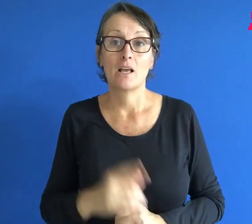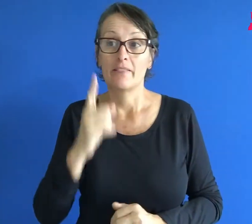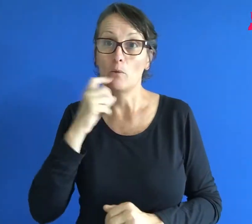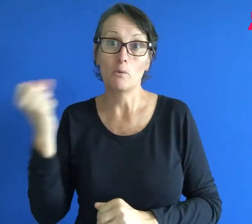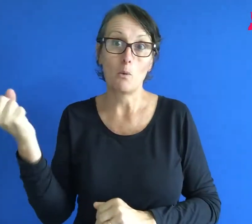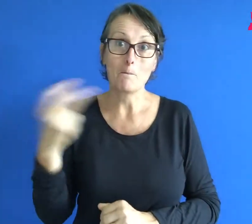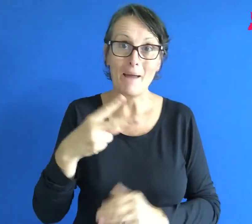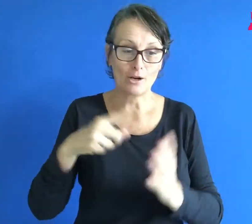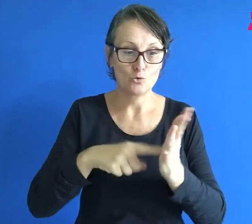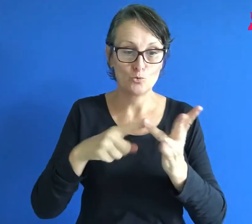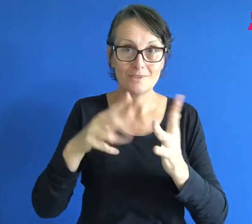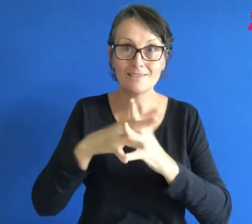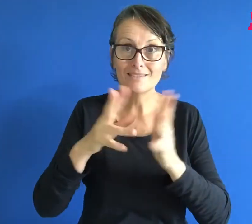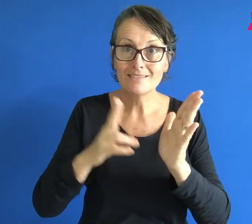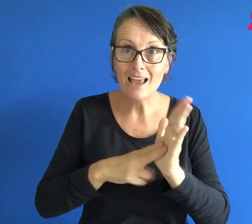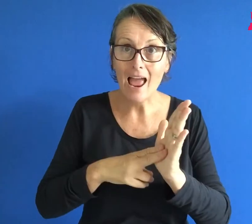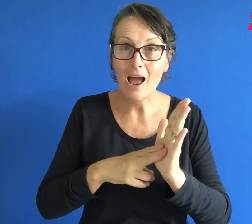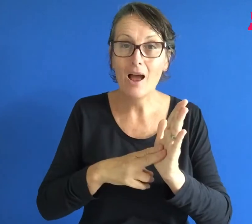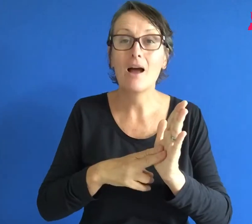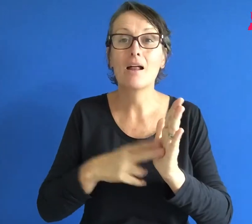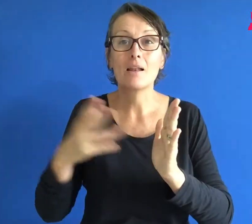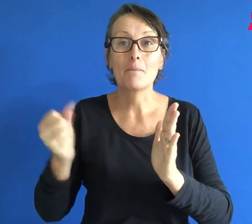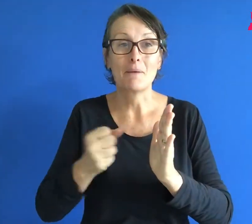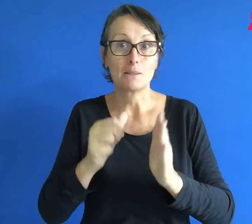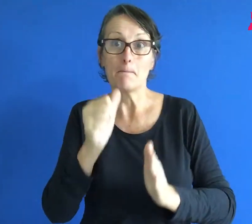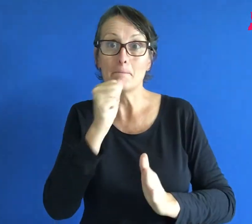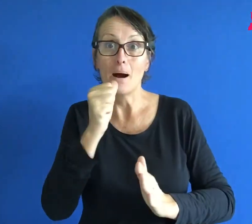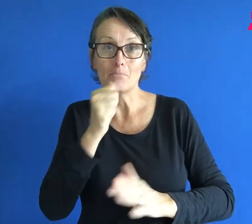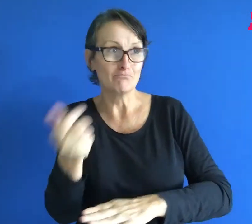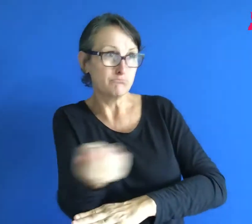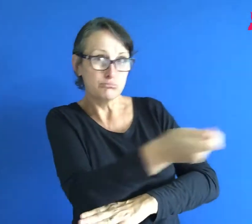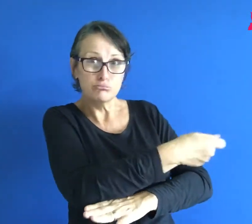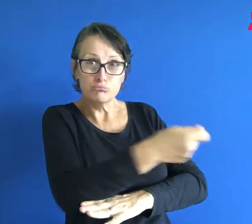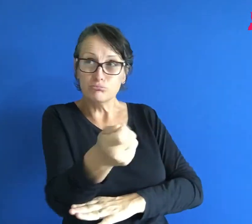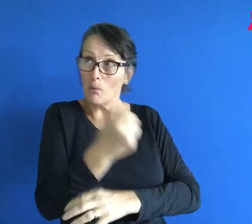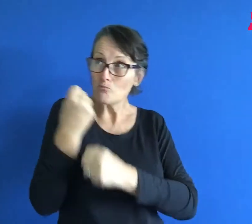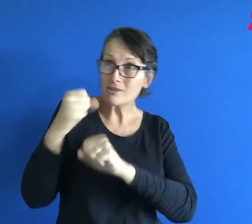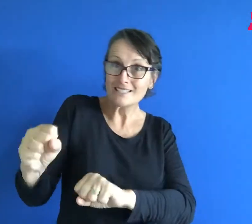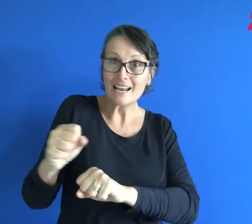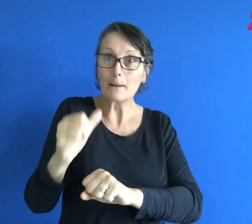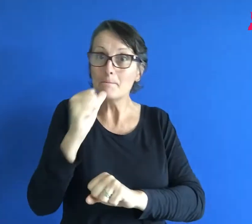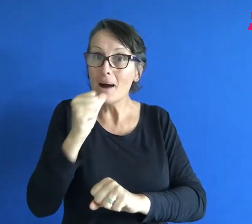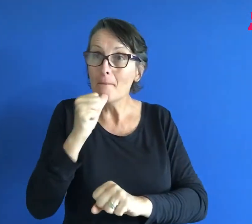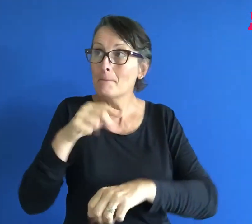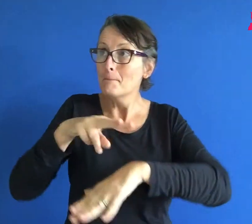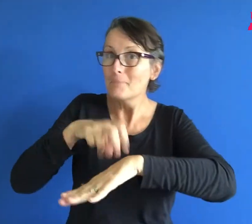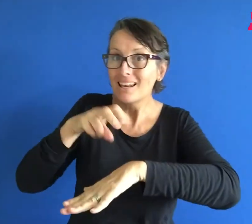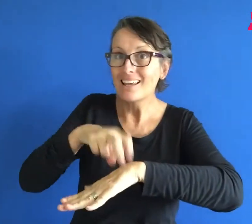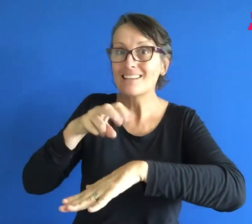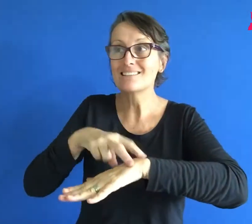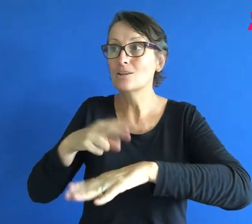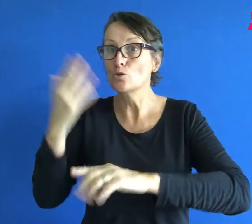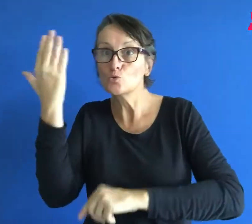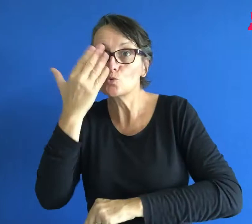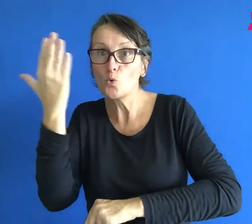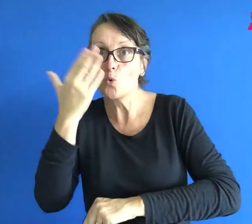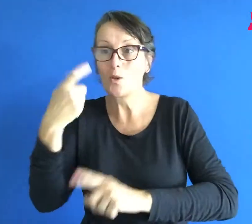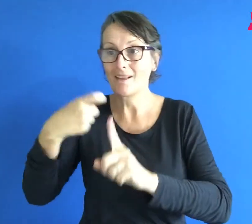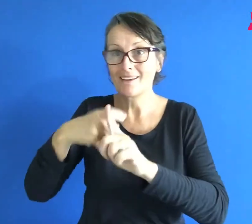defend the pub, the fire station, the public hall, the police station, the primary school, the kindergarten, the